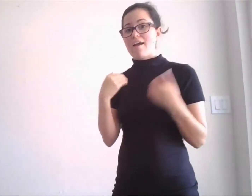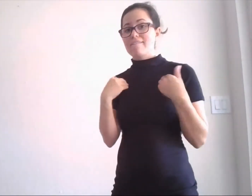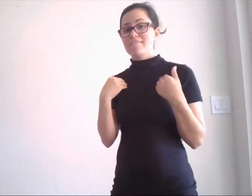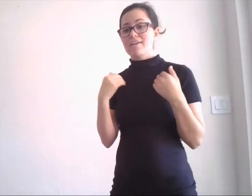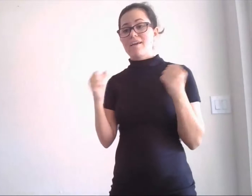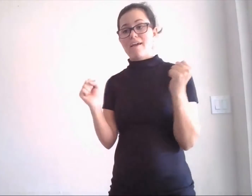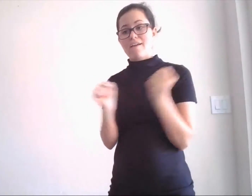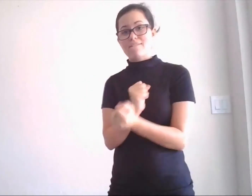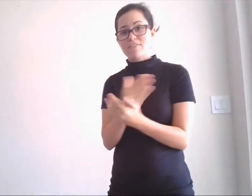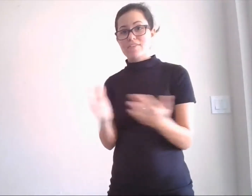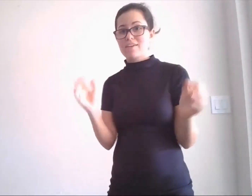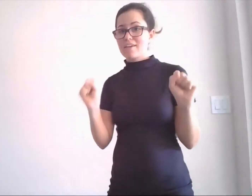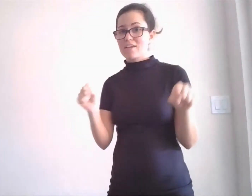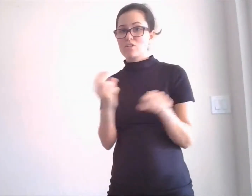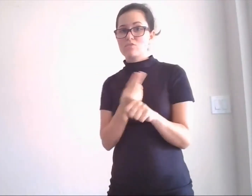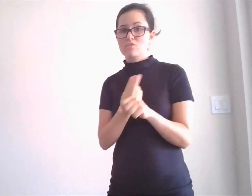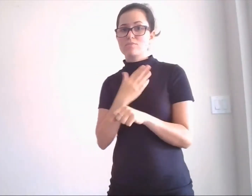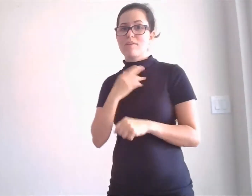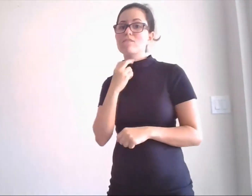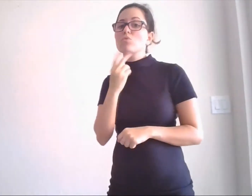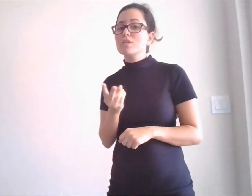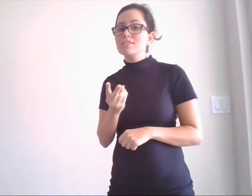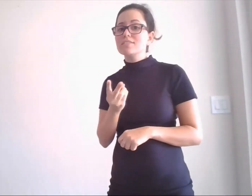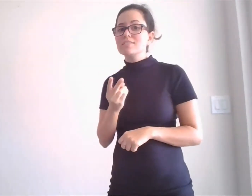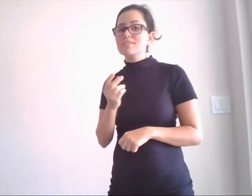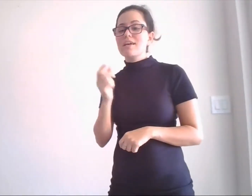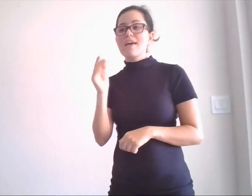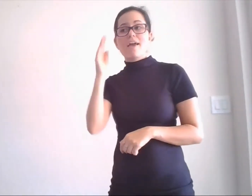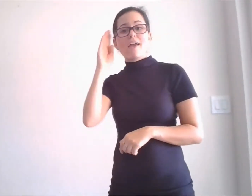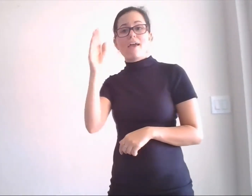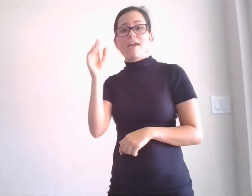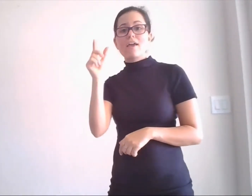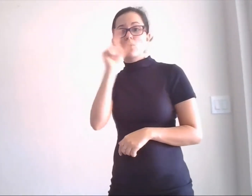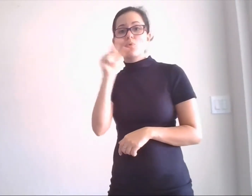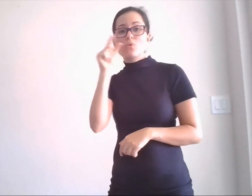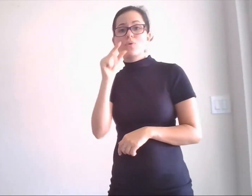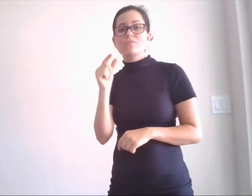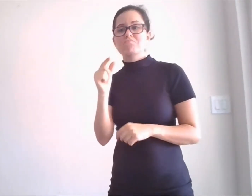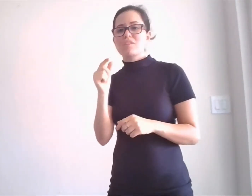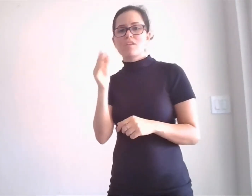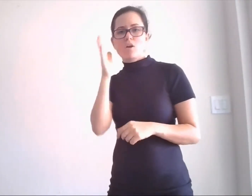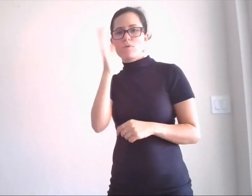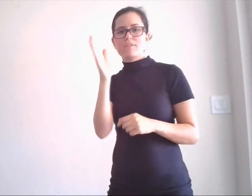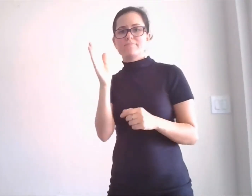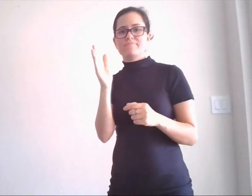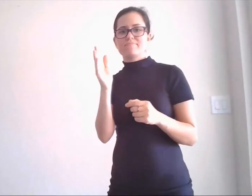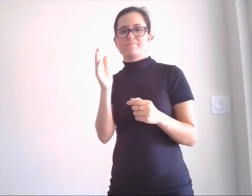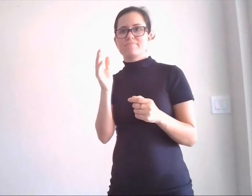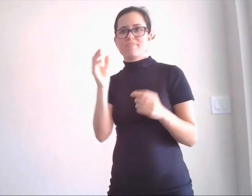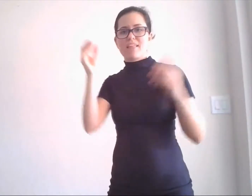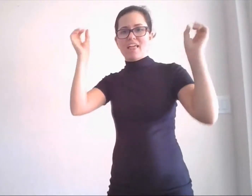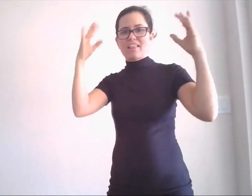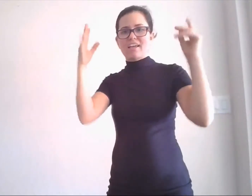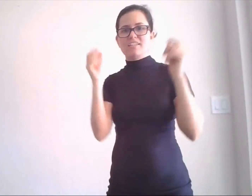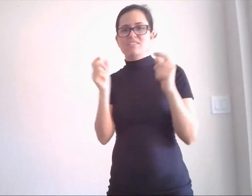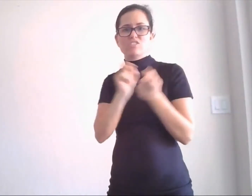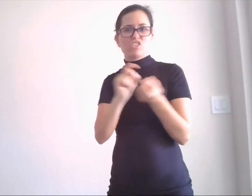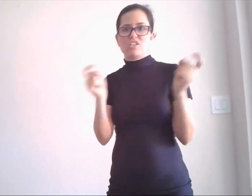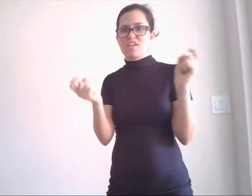blinds, which I told Jessie, I was like, when we read, because she wants to redo the bedroom, I said, well, you get the motorized blinds, and when I say it's business